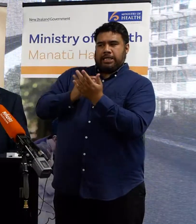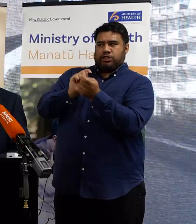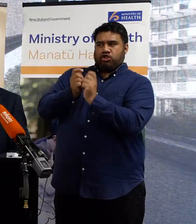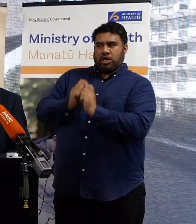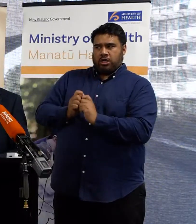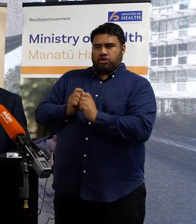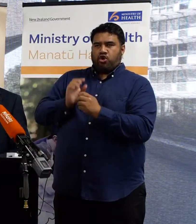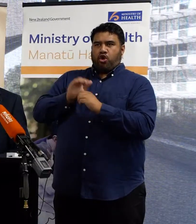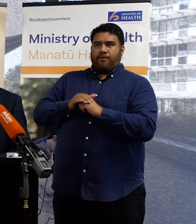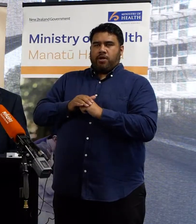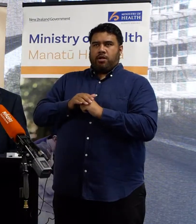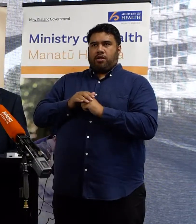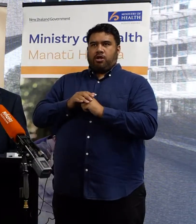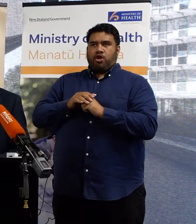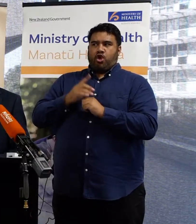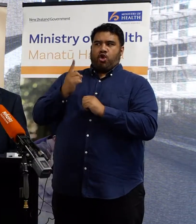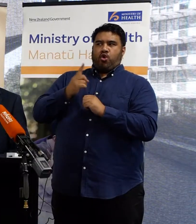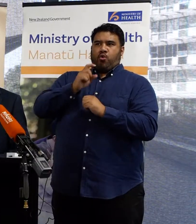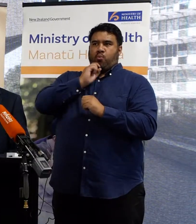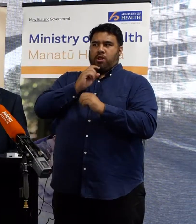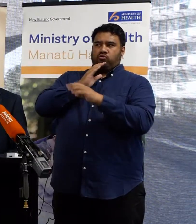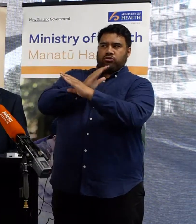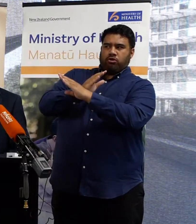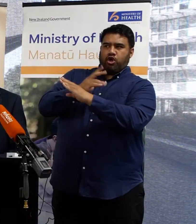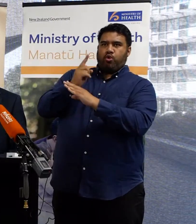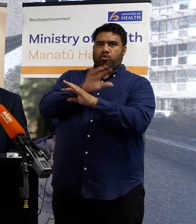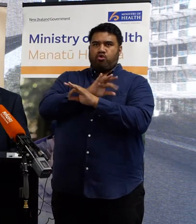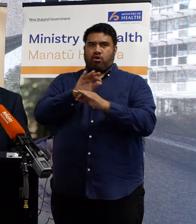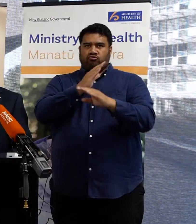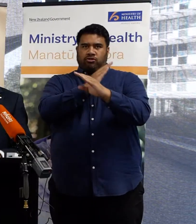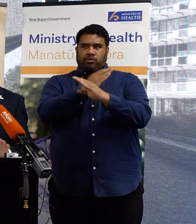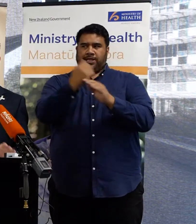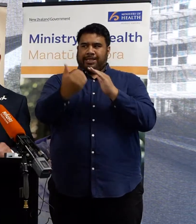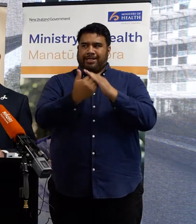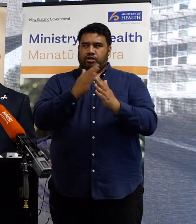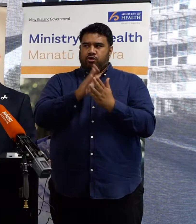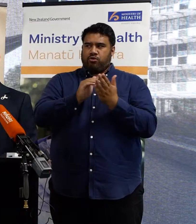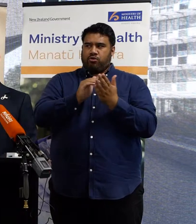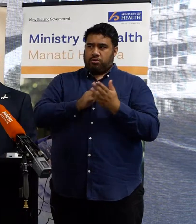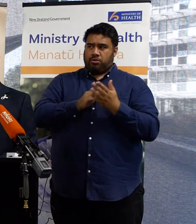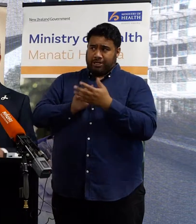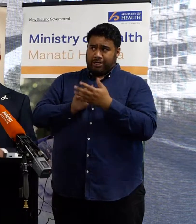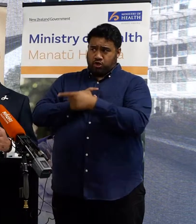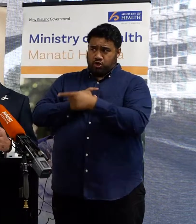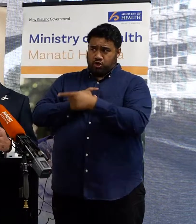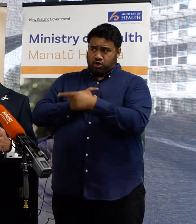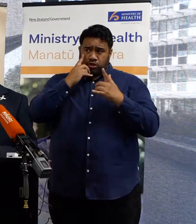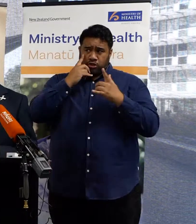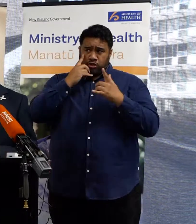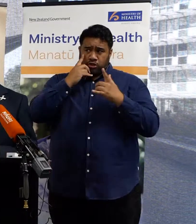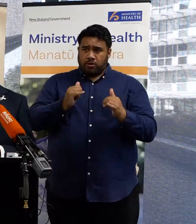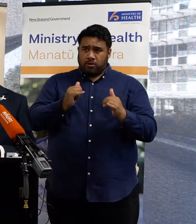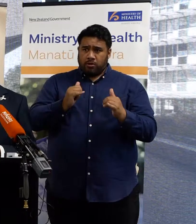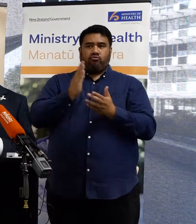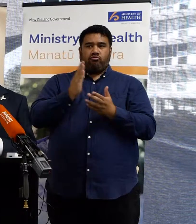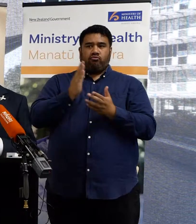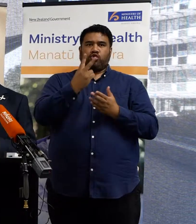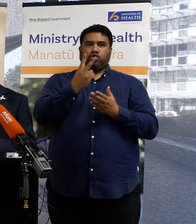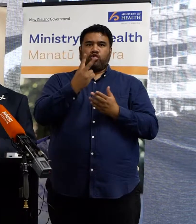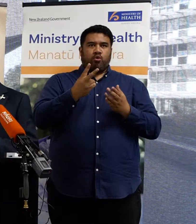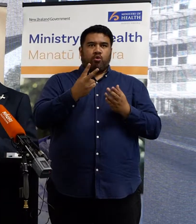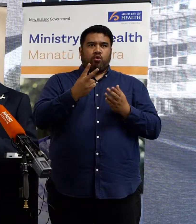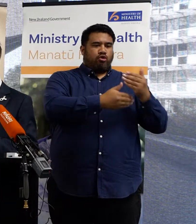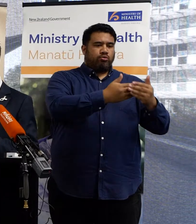at border controls to other countries? They're two separate processes, but linked. And in fact,